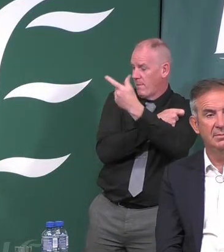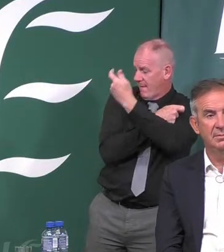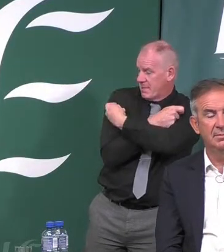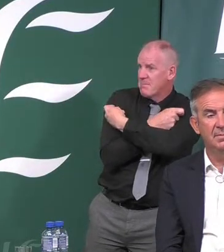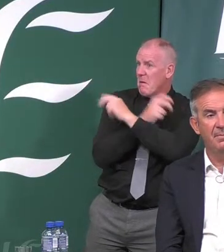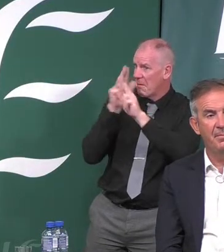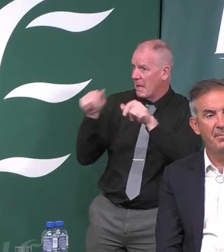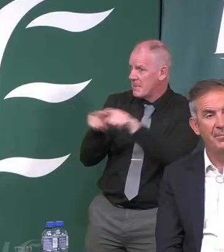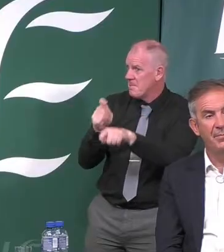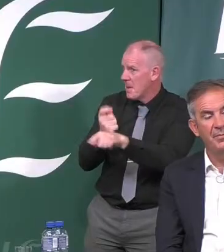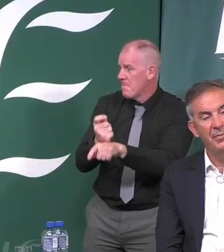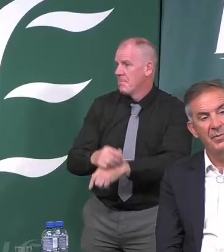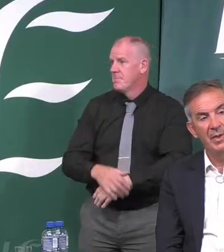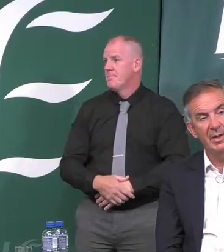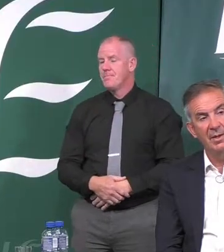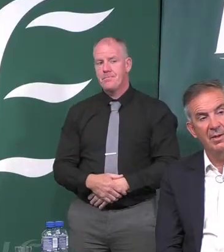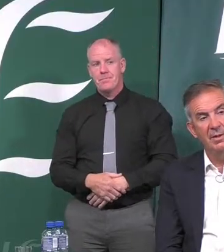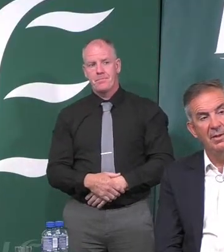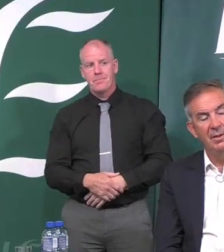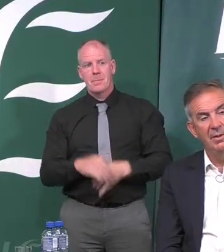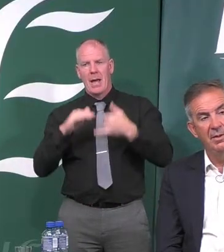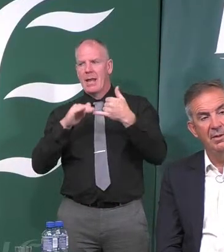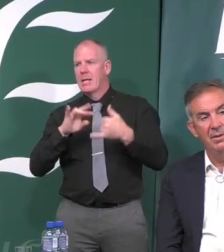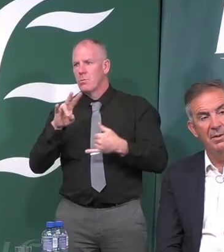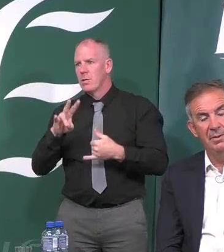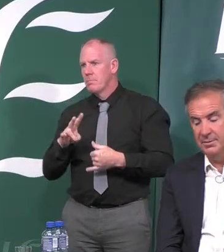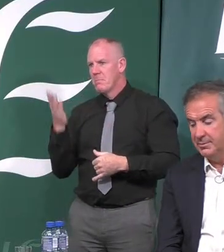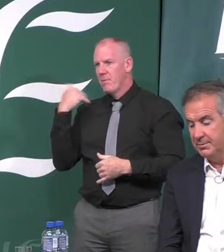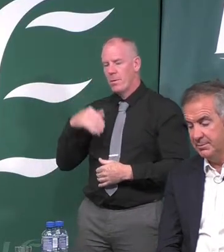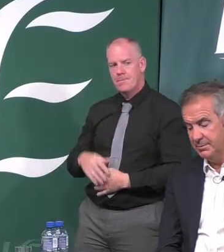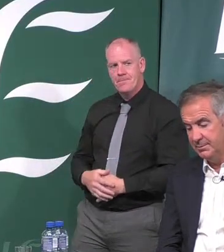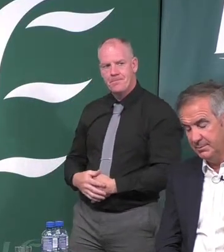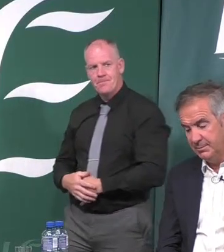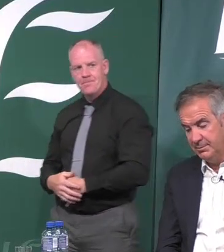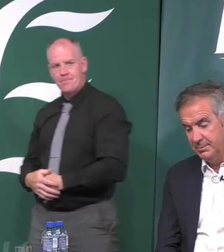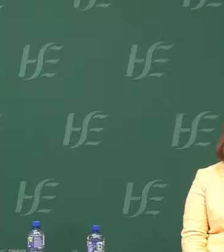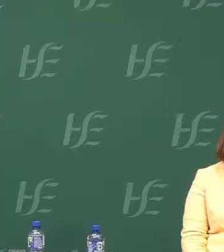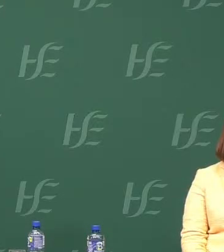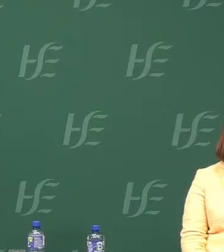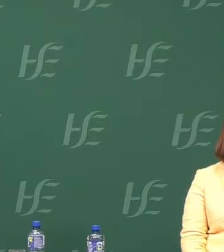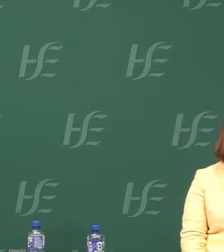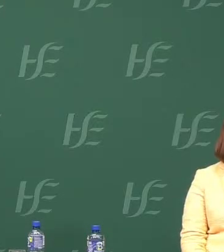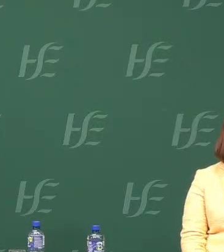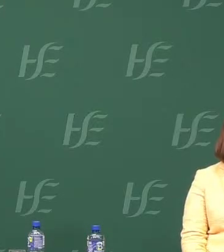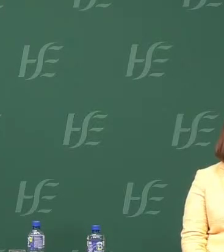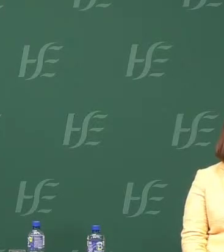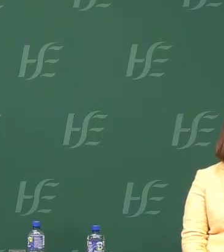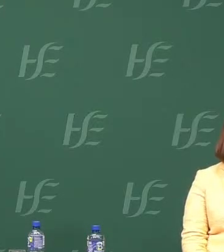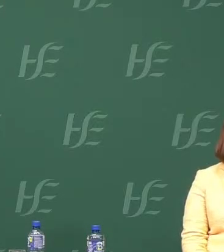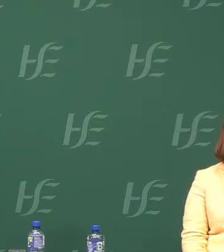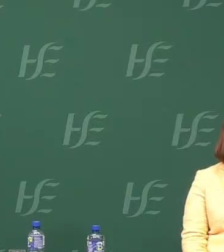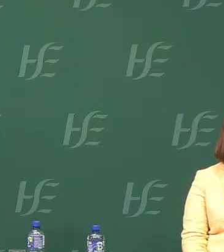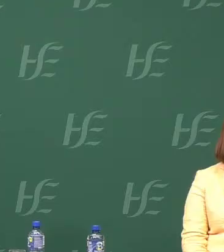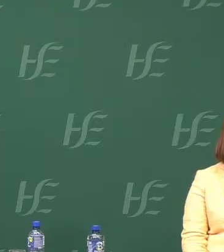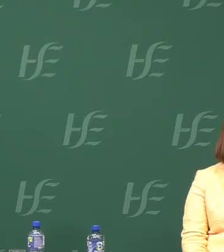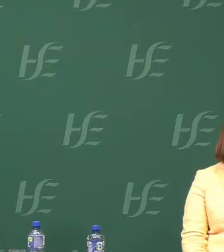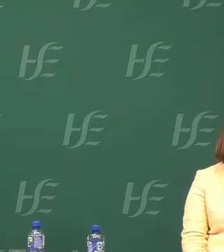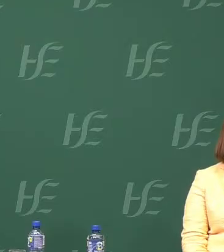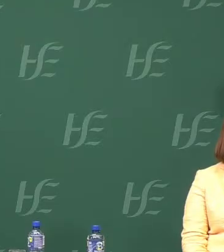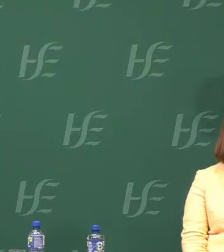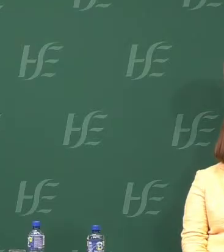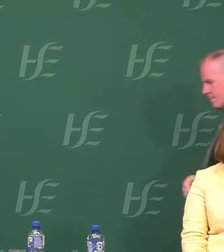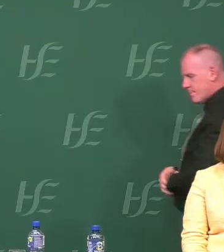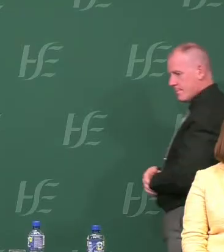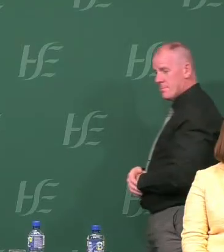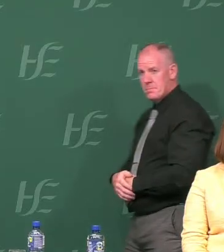vaccine. Just finally for me, Paul, I know previously you had said that you had the powers to move people out of frontline duties if